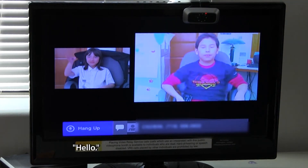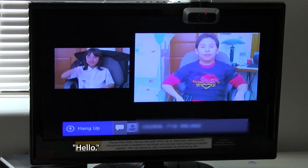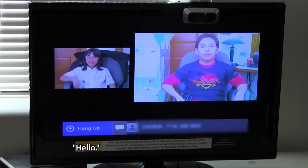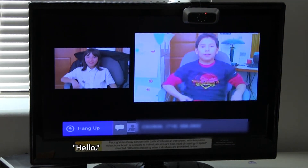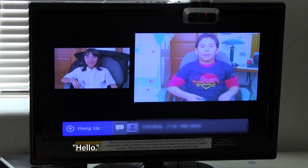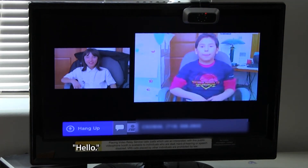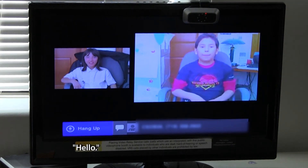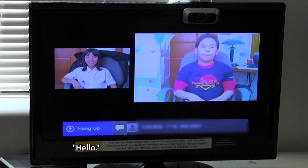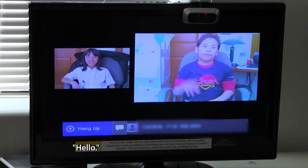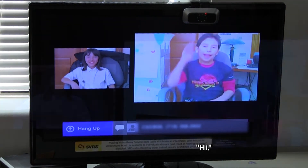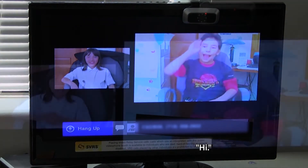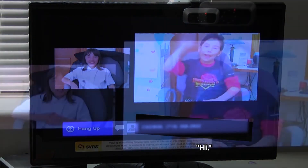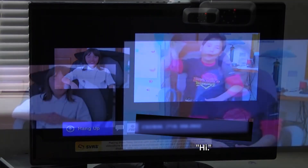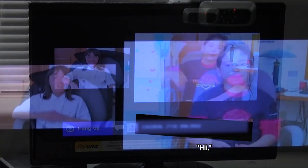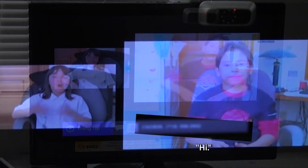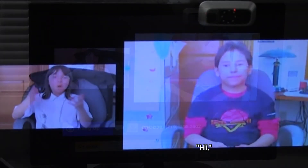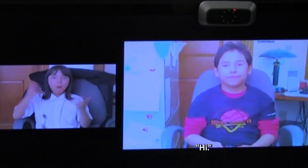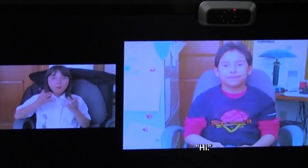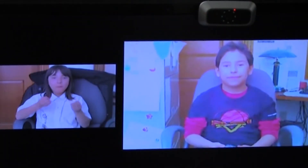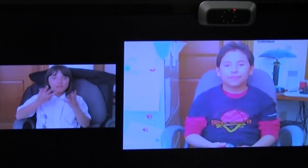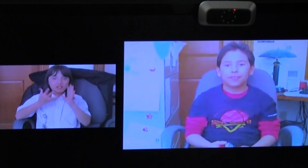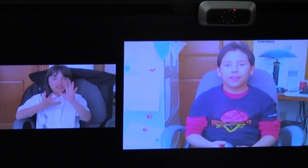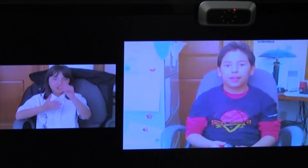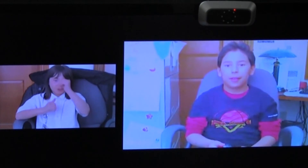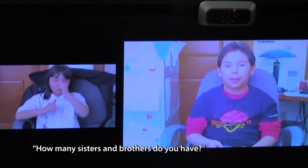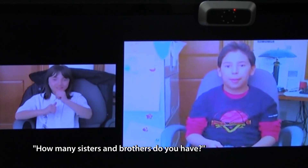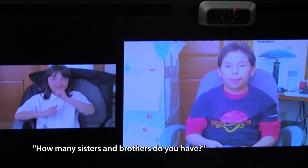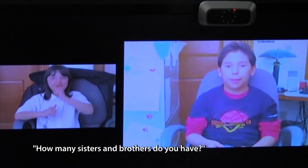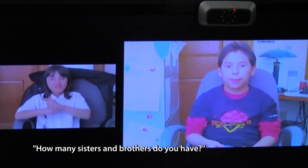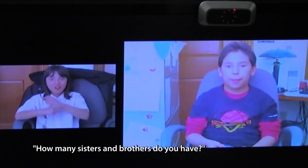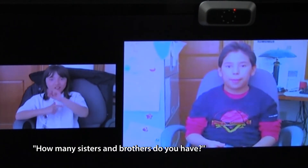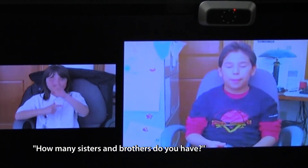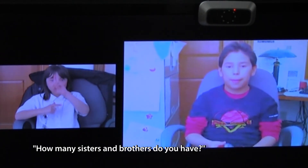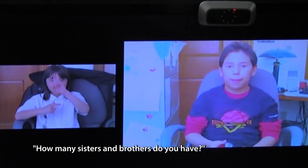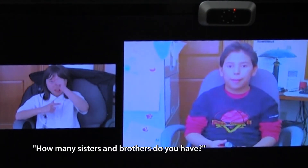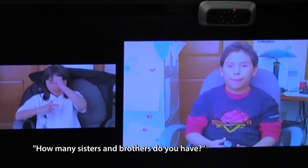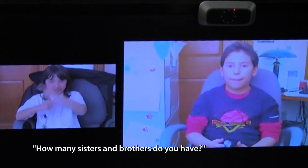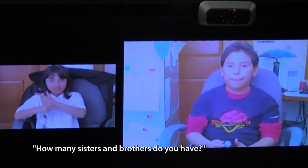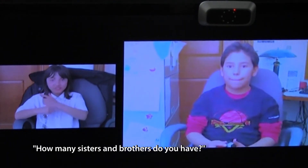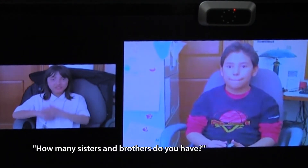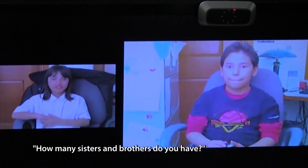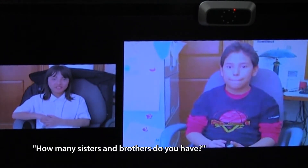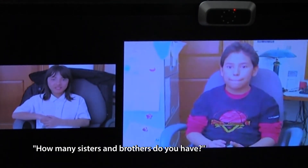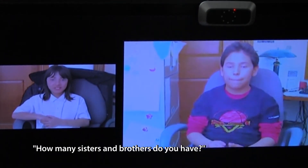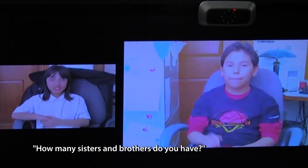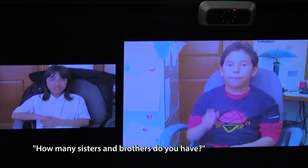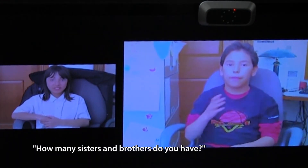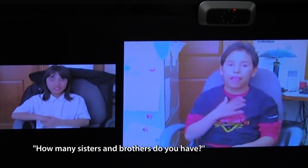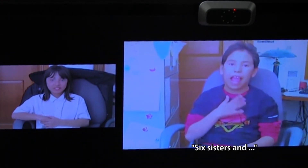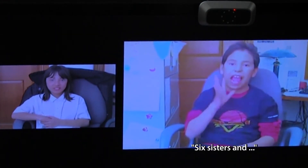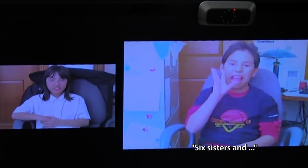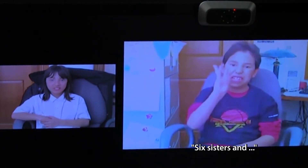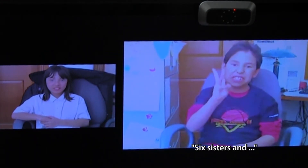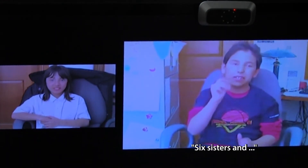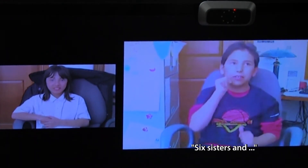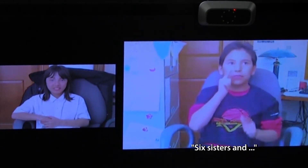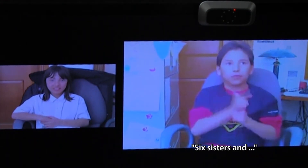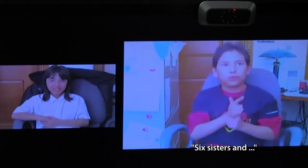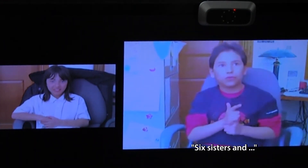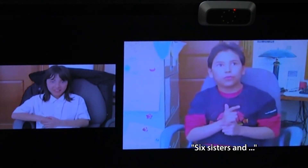Hello. Hi. How many sisters and brothers do you have? Six sisters